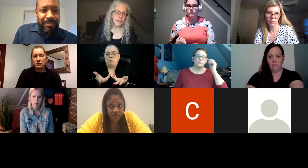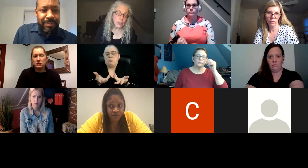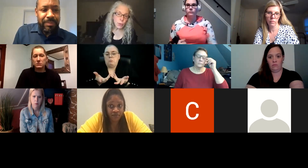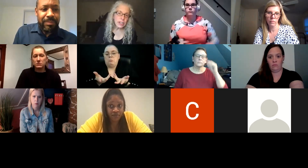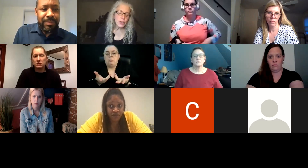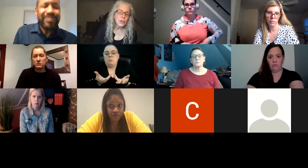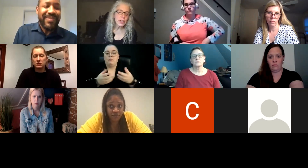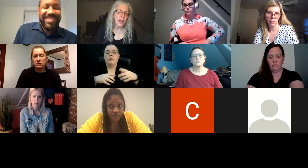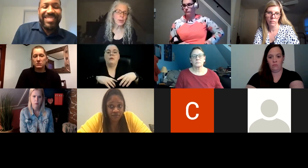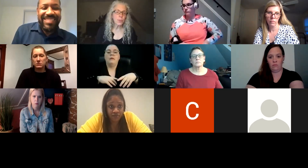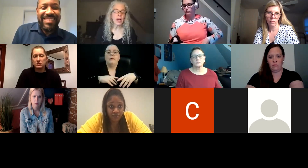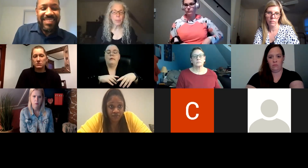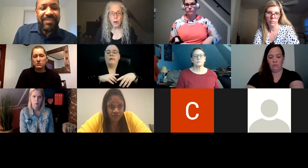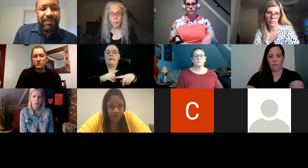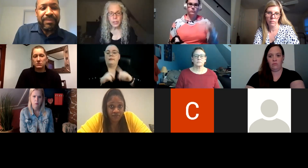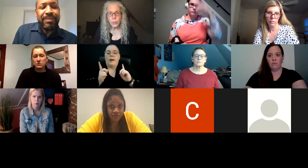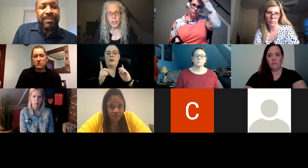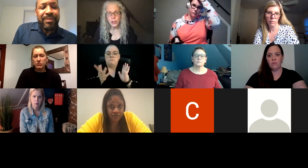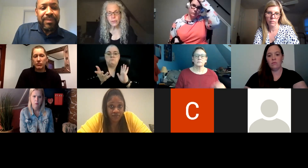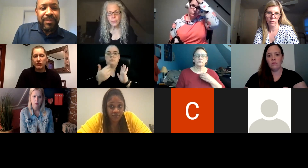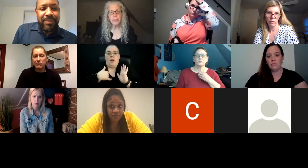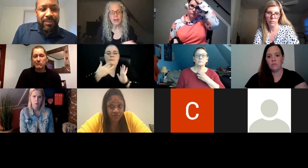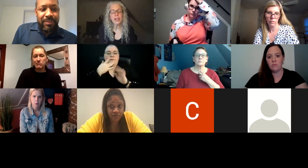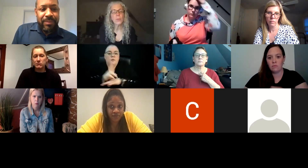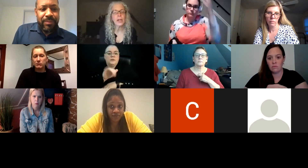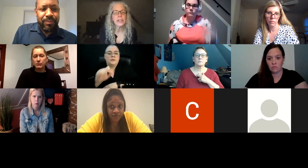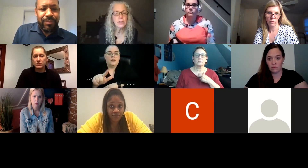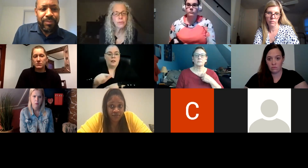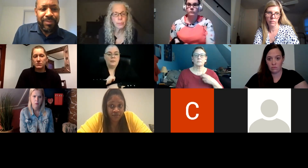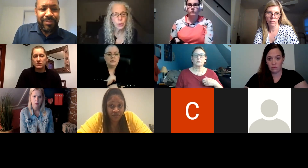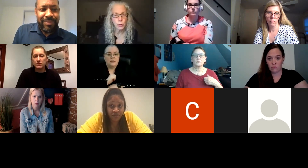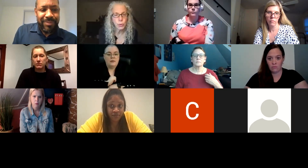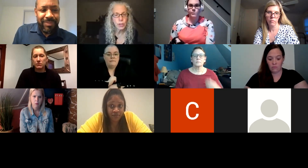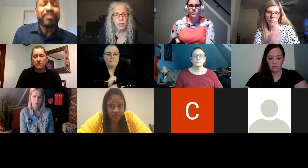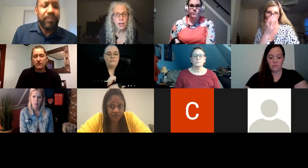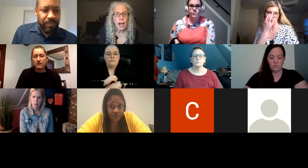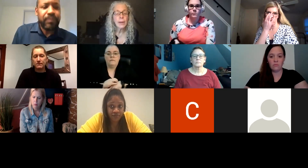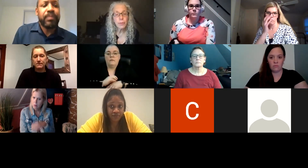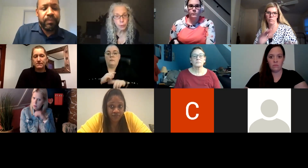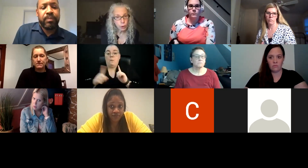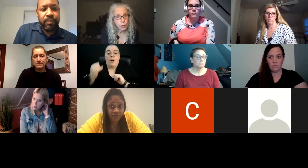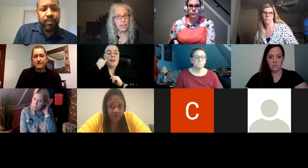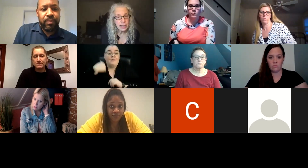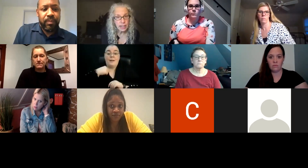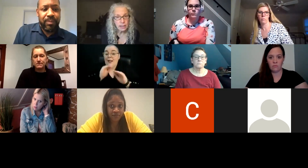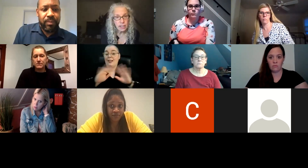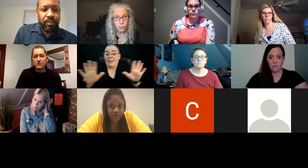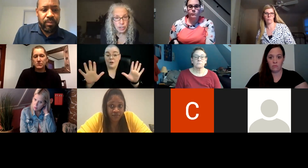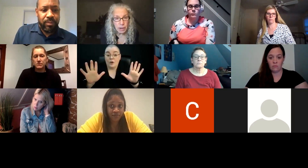visual issues, and that was why the PowerPoints were an issue for me, but I really want to hear from you. I prefer to use ASL to express